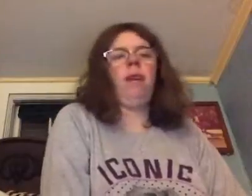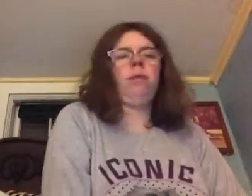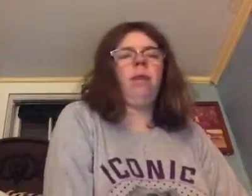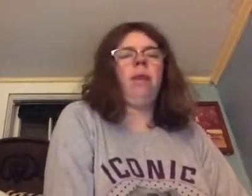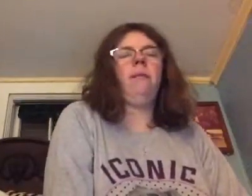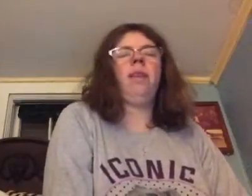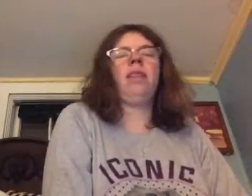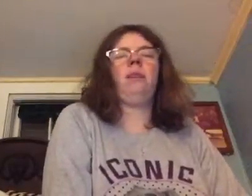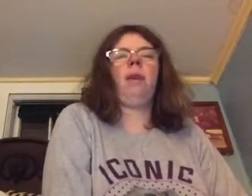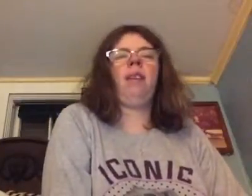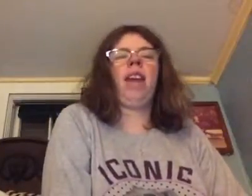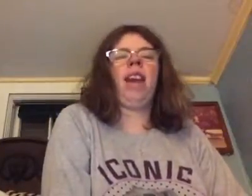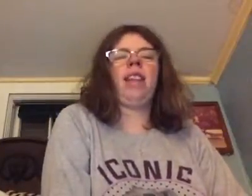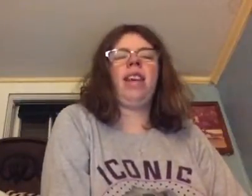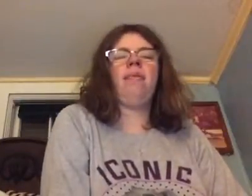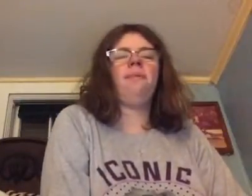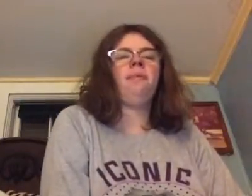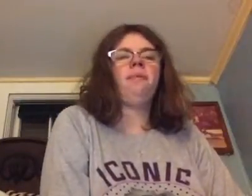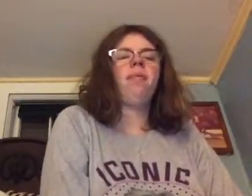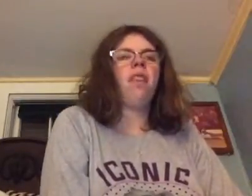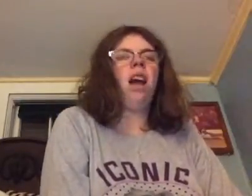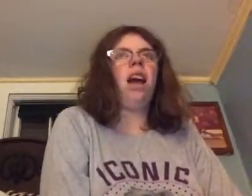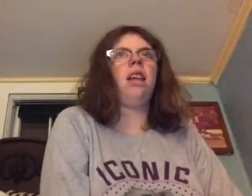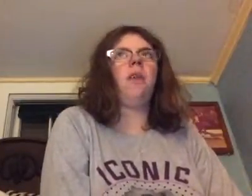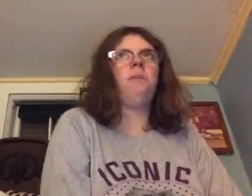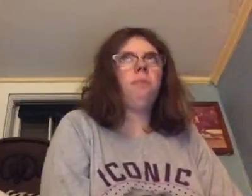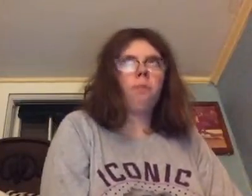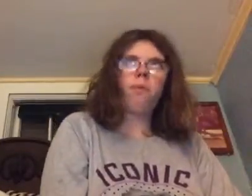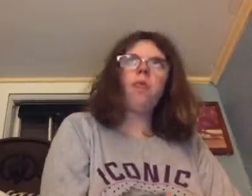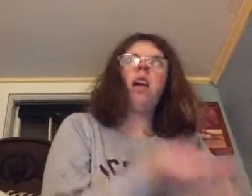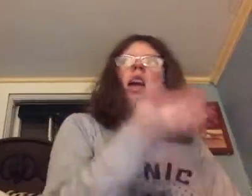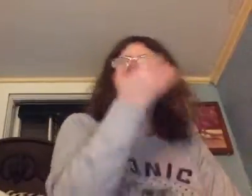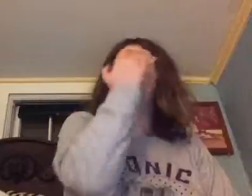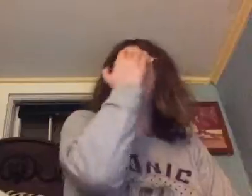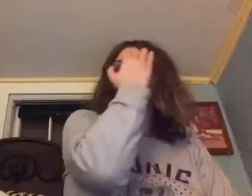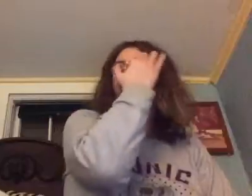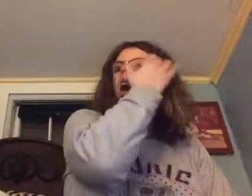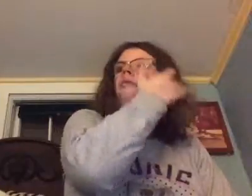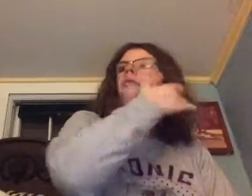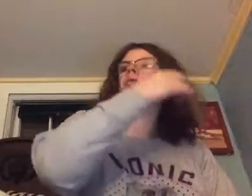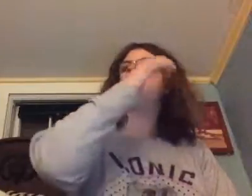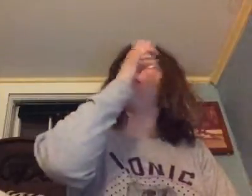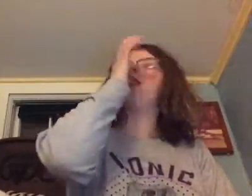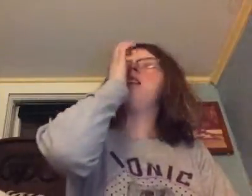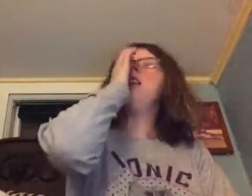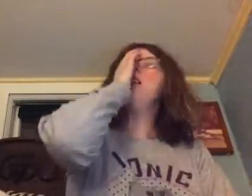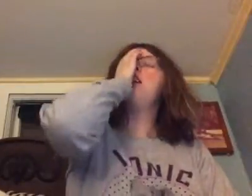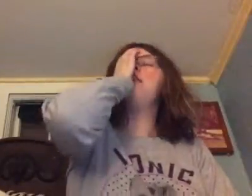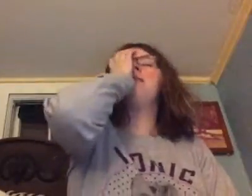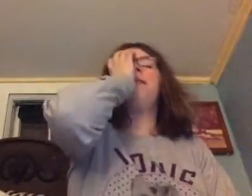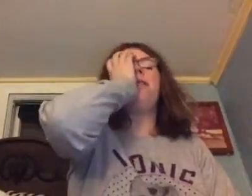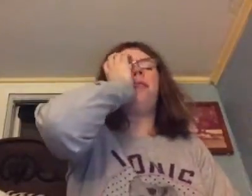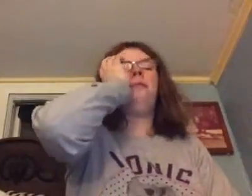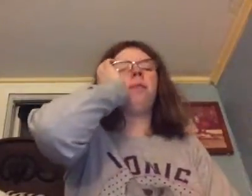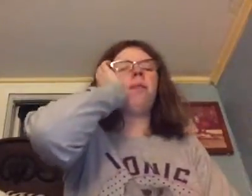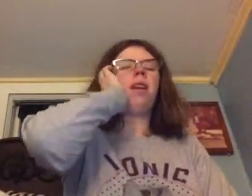friends with, and it wasn't the right way to handle it. I don't know. And we didn't talk for a few years, and I mean, we were friends on Facebook and